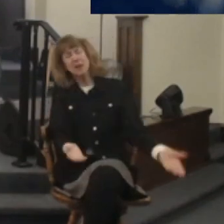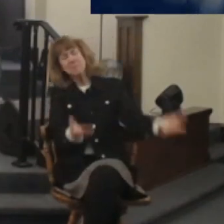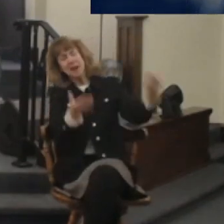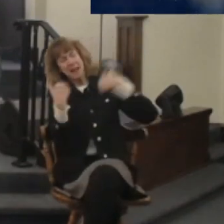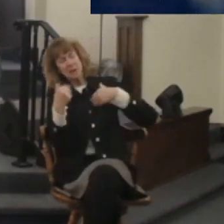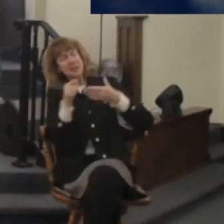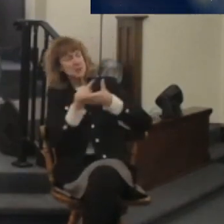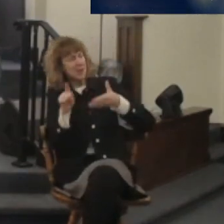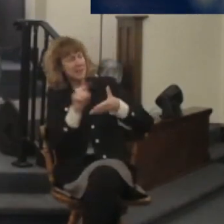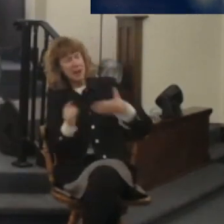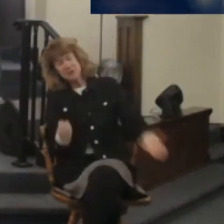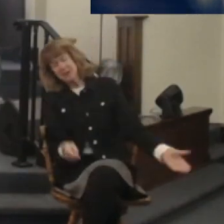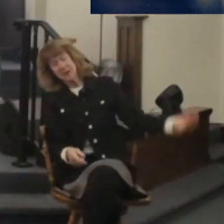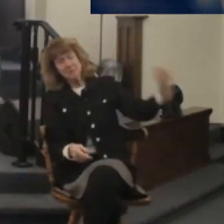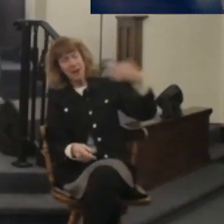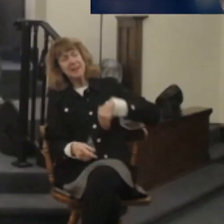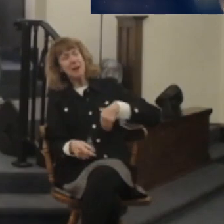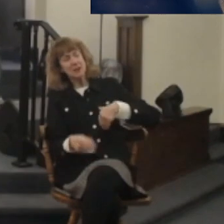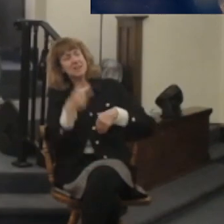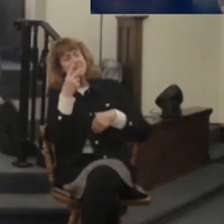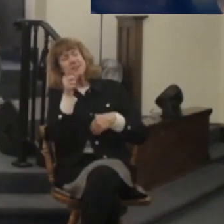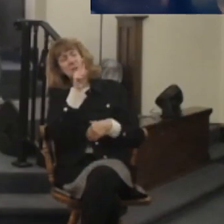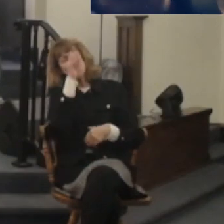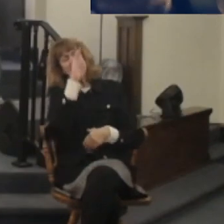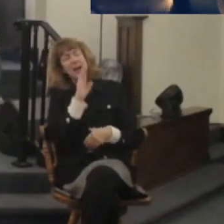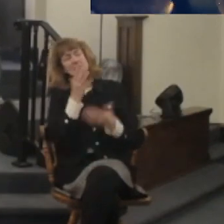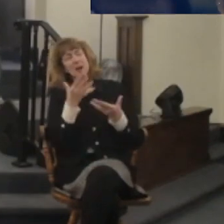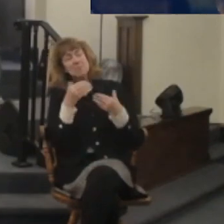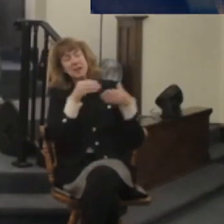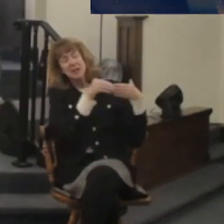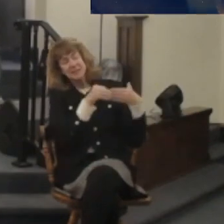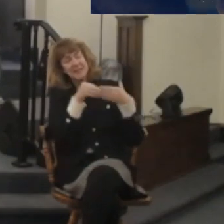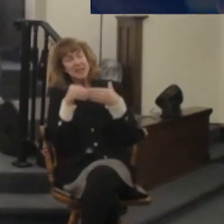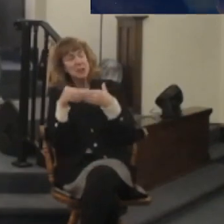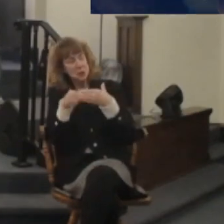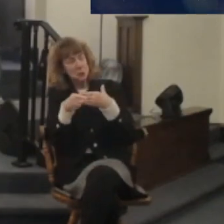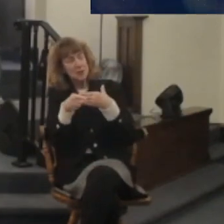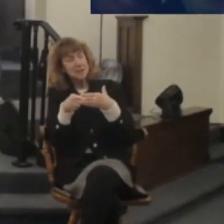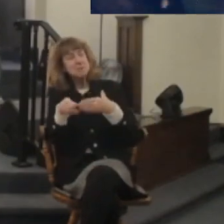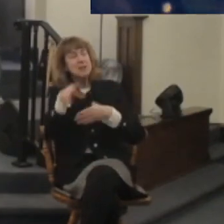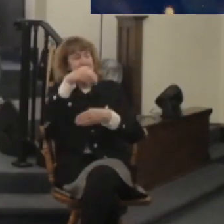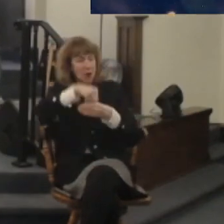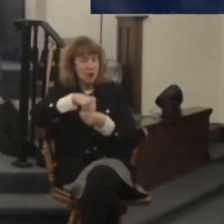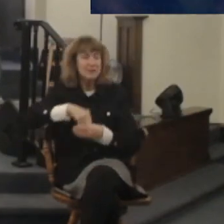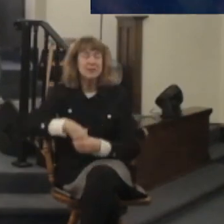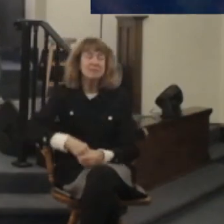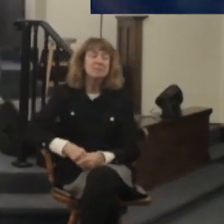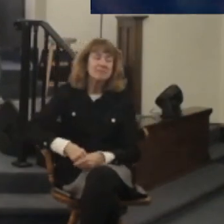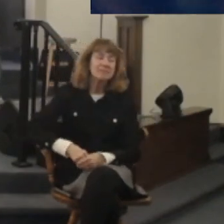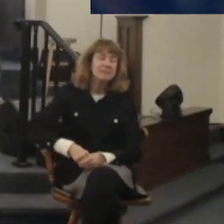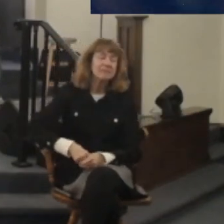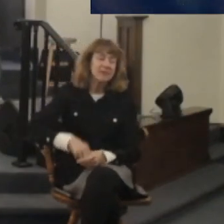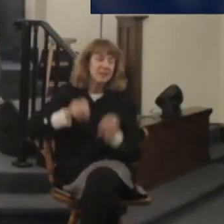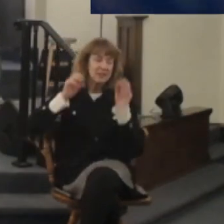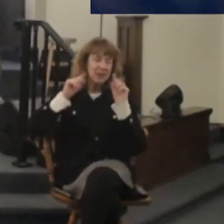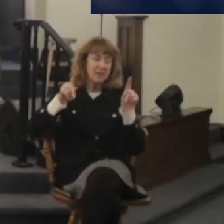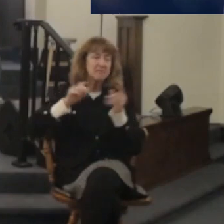check out the ministry teams meeting and see where God might be directing you to volunteer service work.